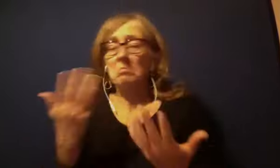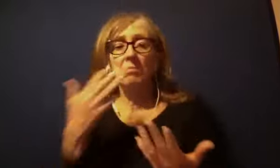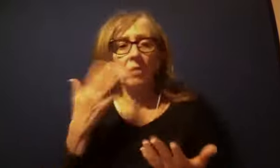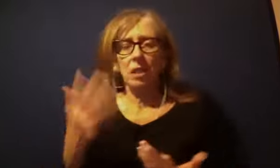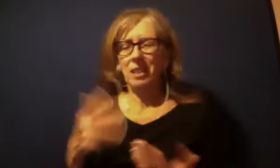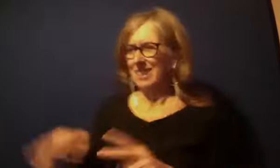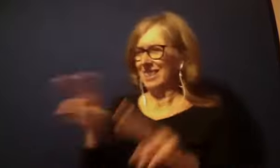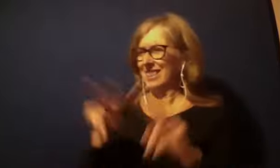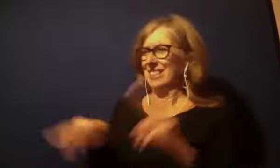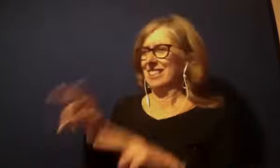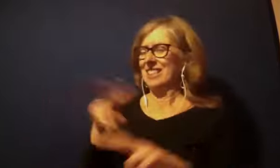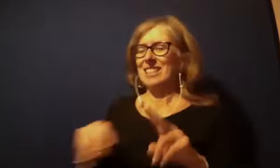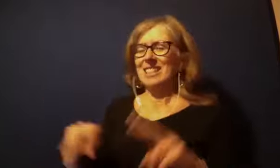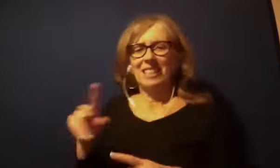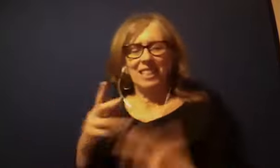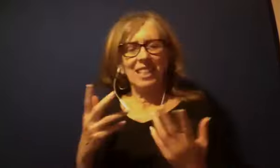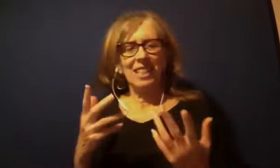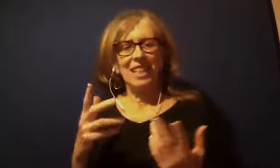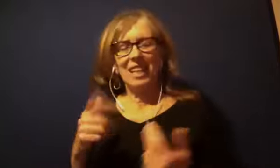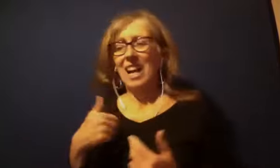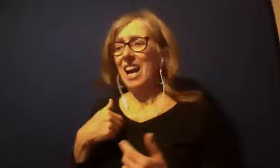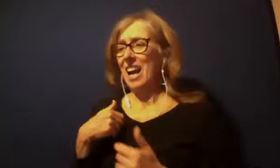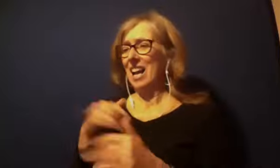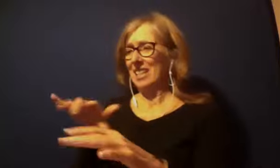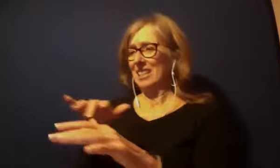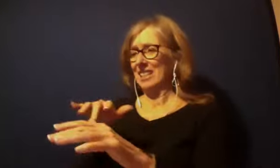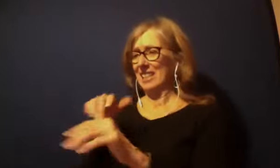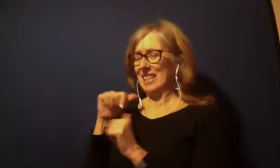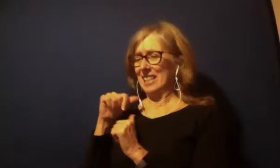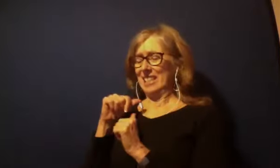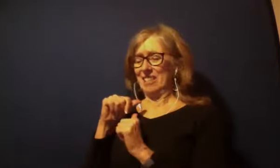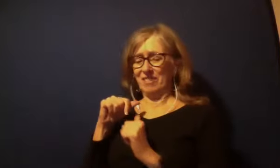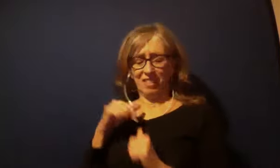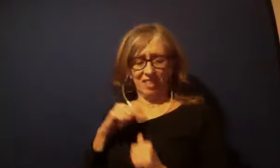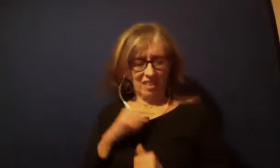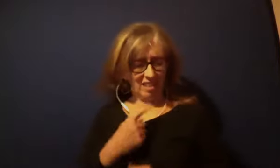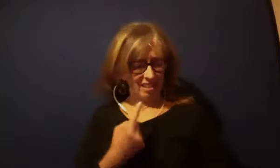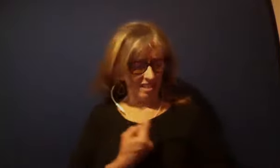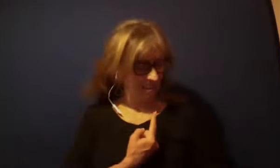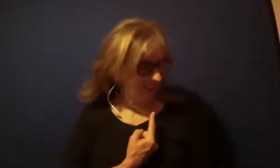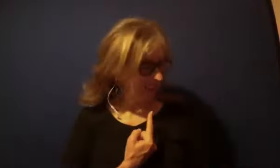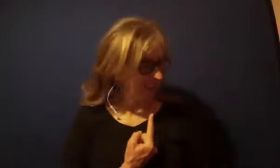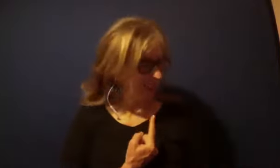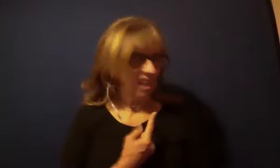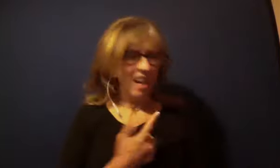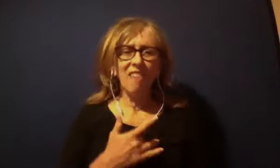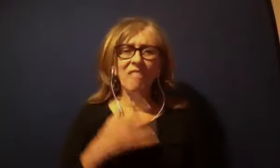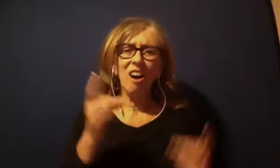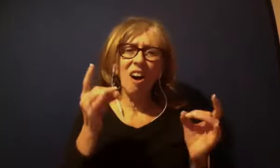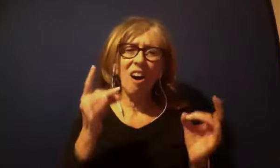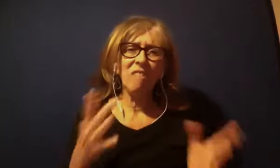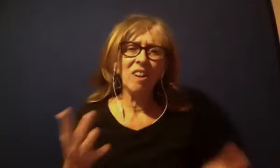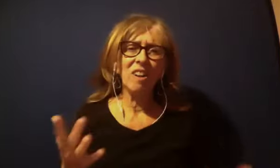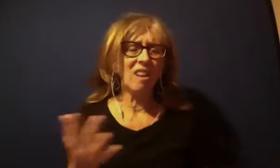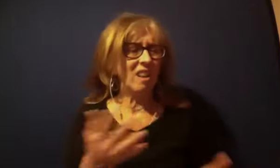power and energy that I felt when I was in those rooms. But when I'd leave, I was just horrible again. Horrible to my